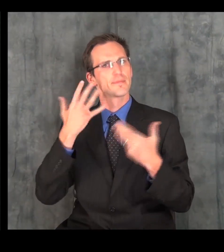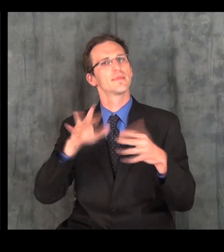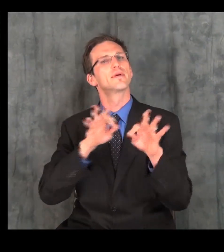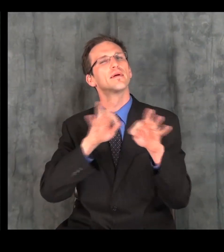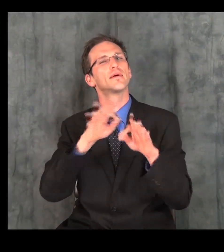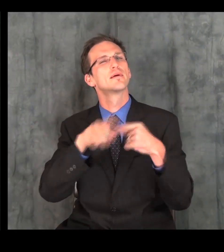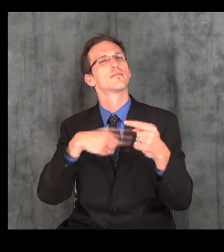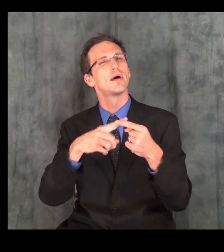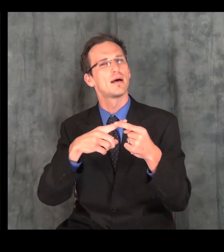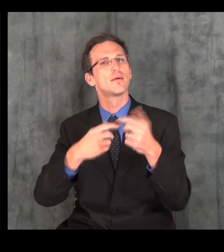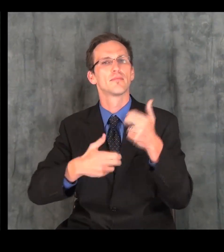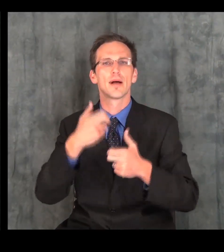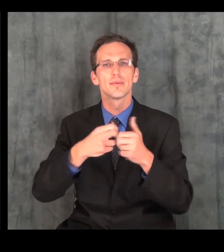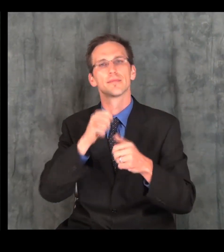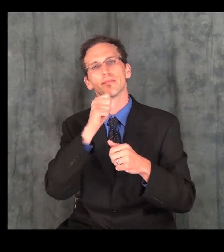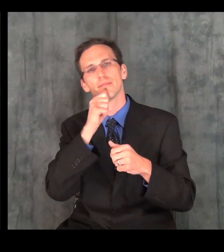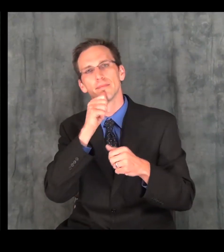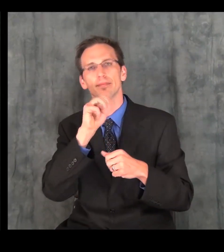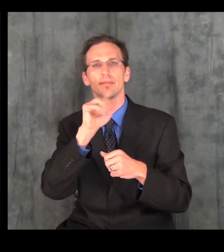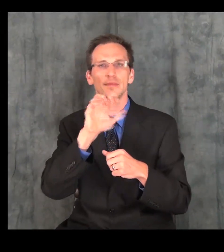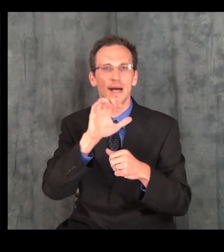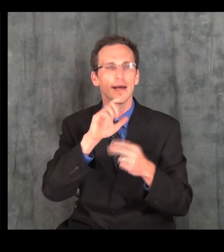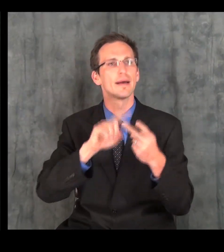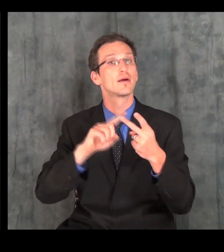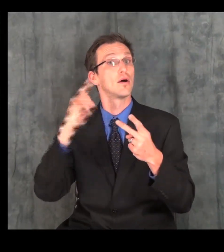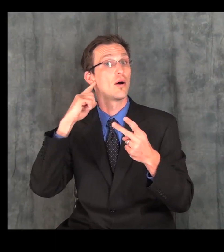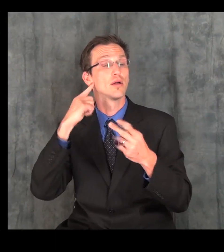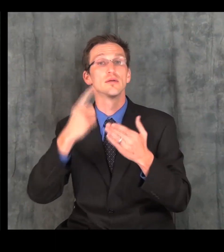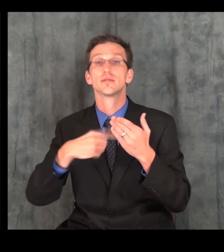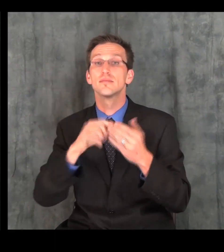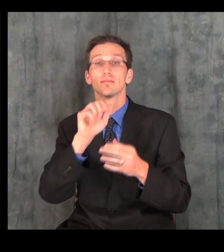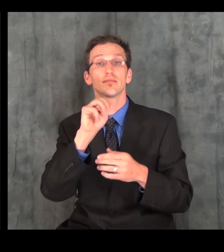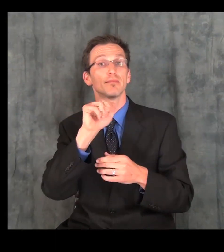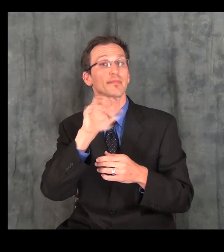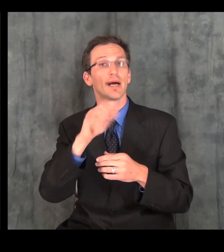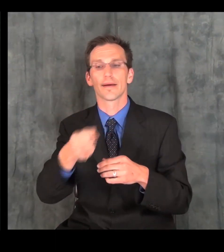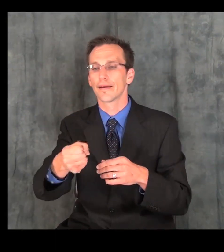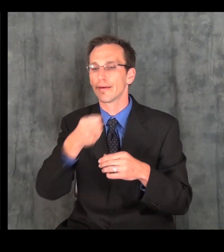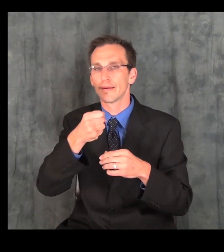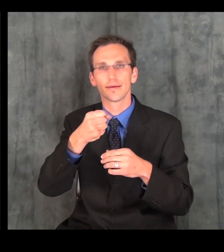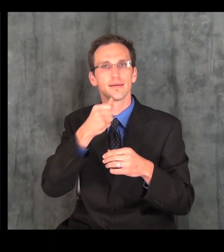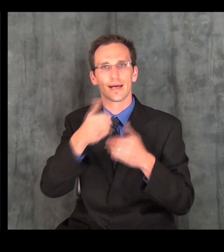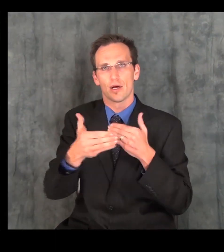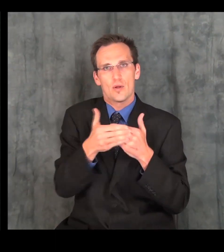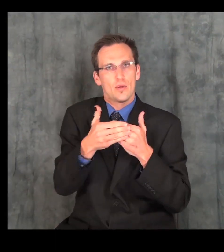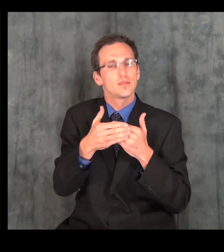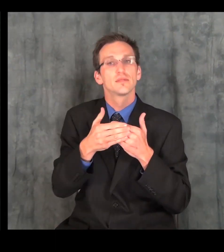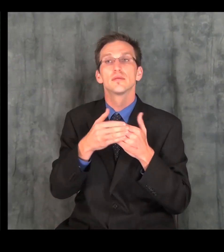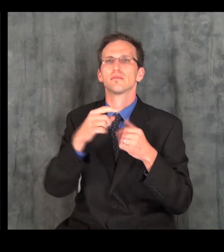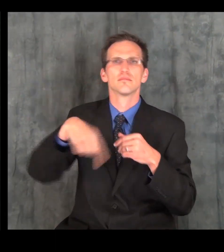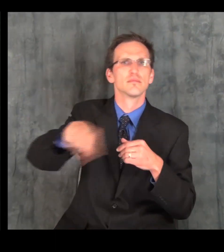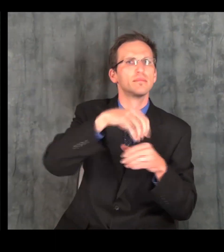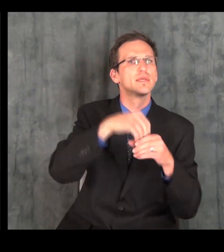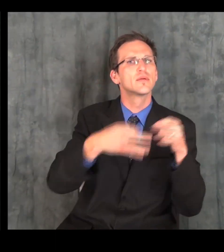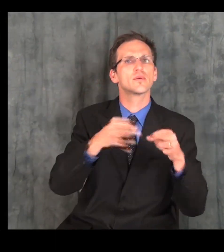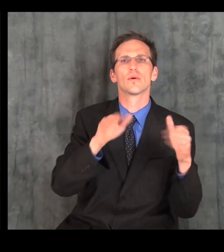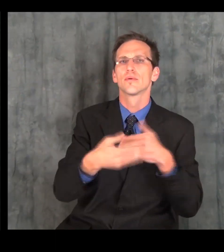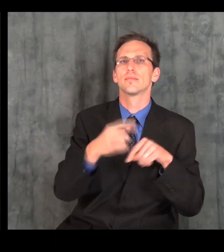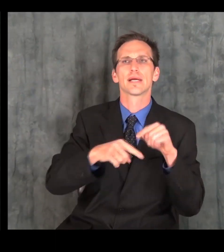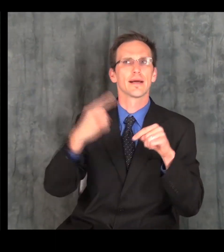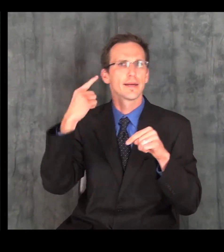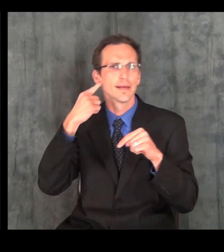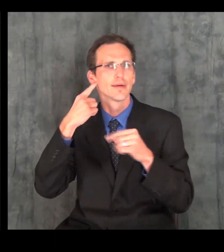with the microphones and the audio, and the microphones not being close enough to the interpreter so nobody could hear what they were saying. And there